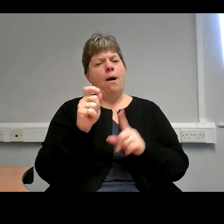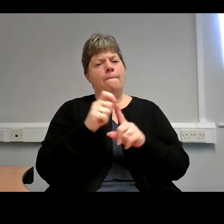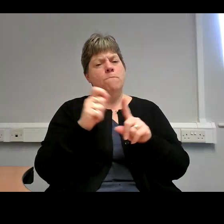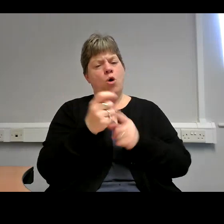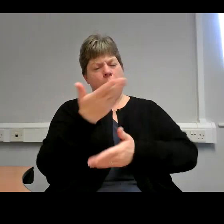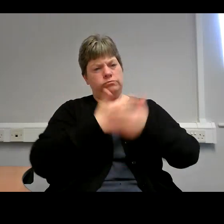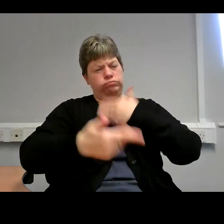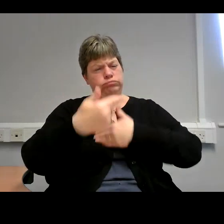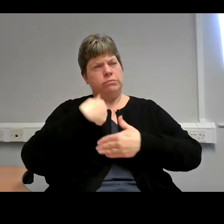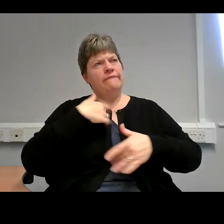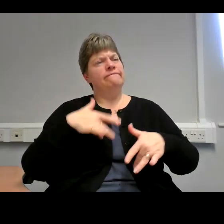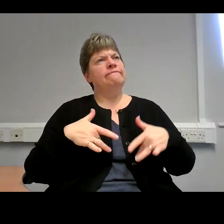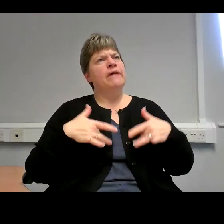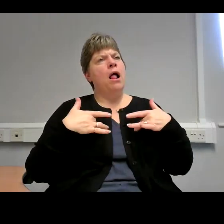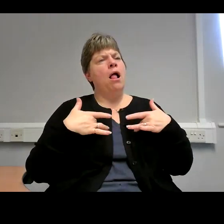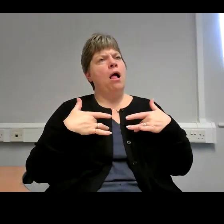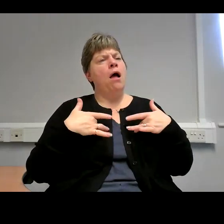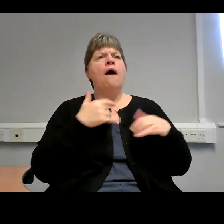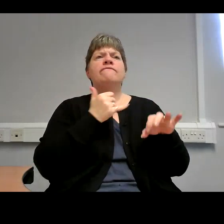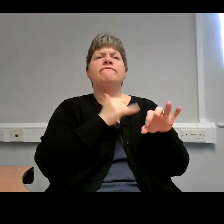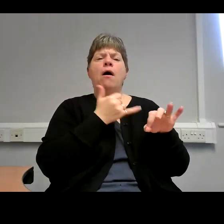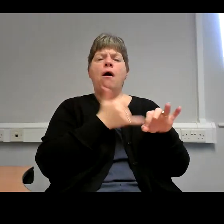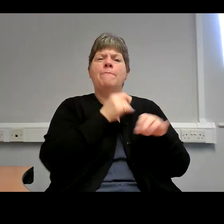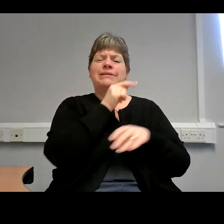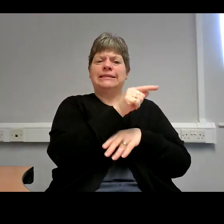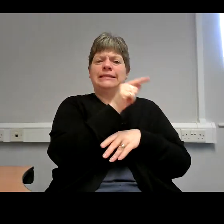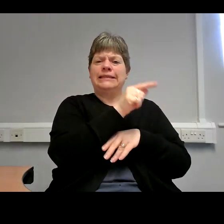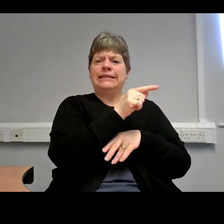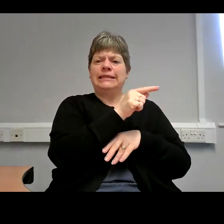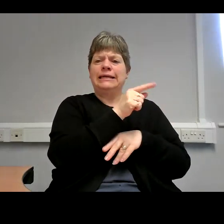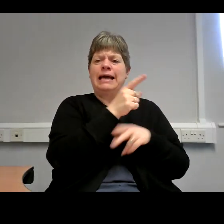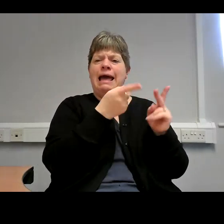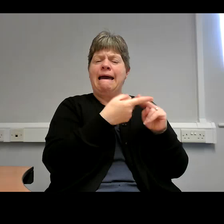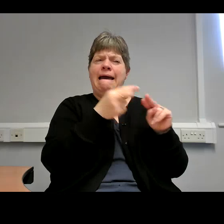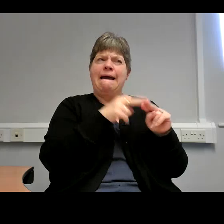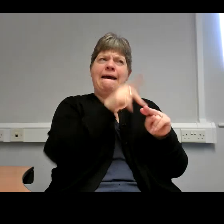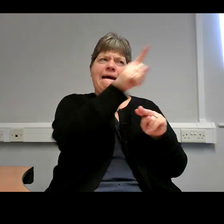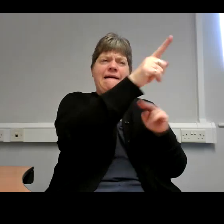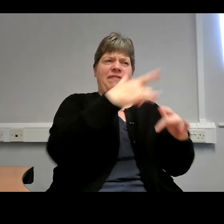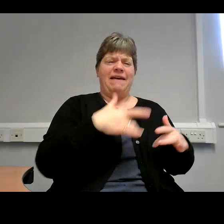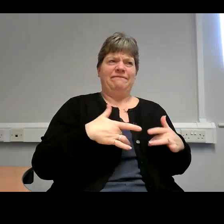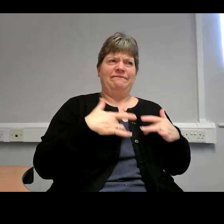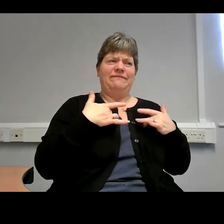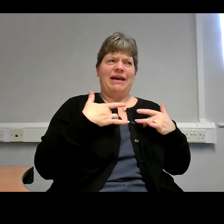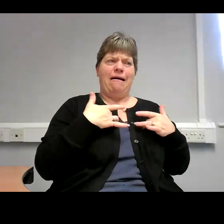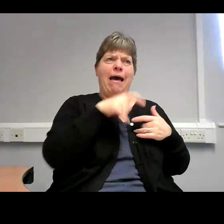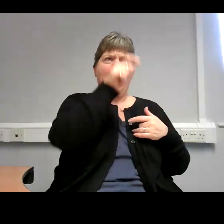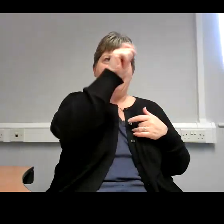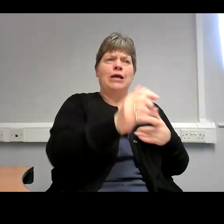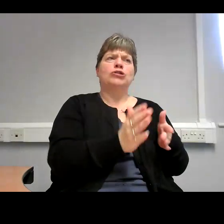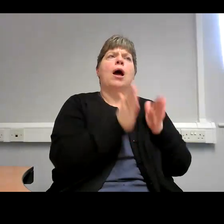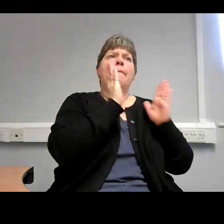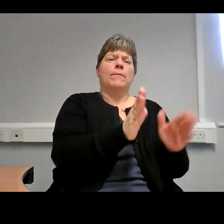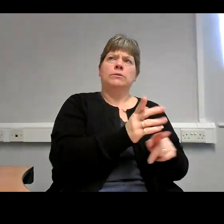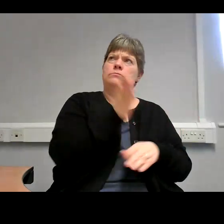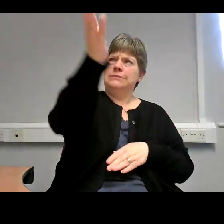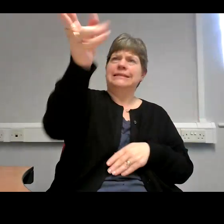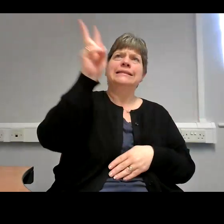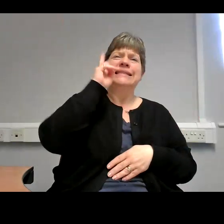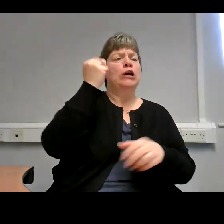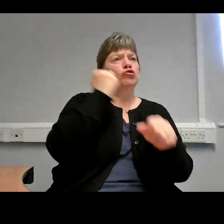said that the pharmacist, if they felt that the patient needed to be seen by